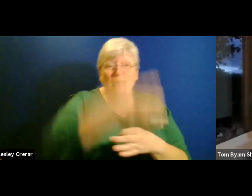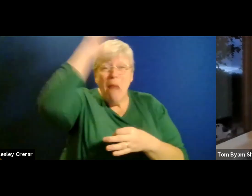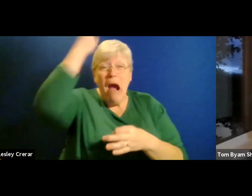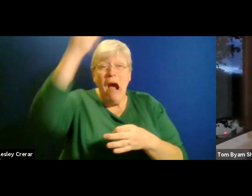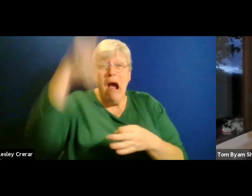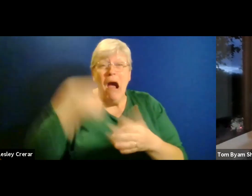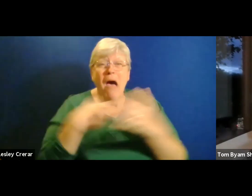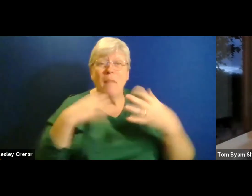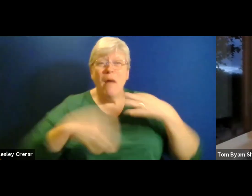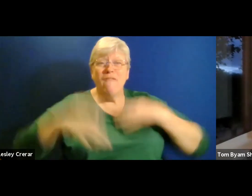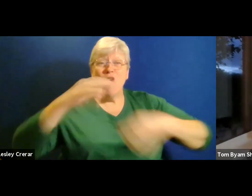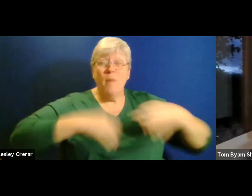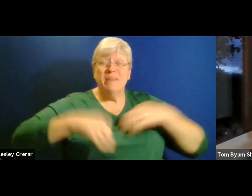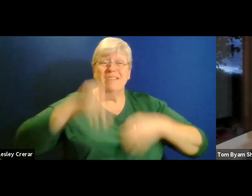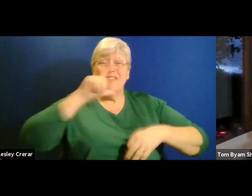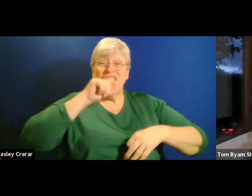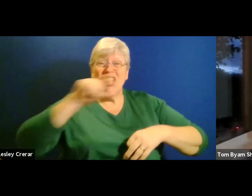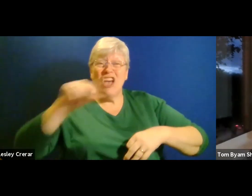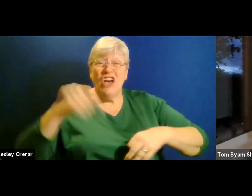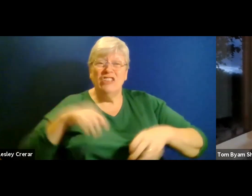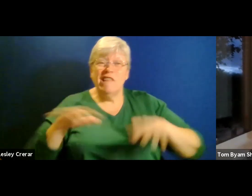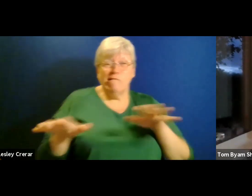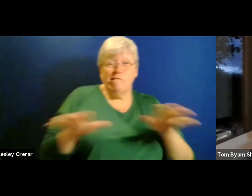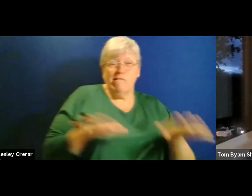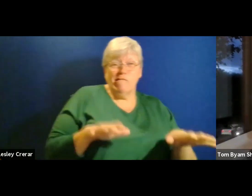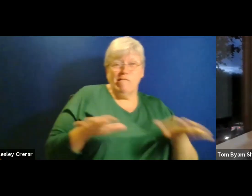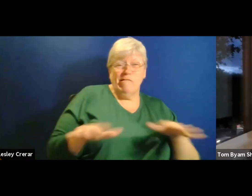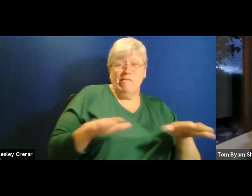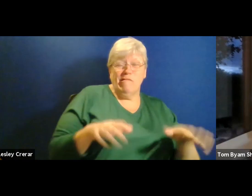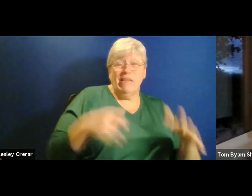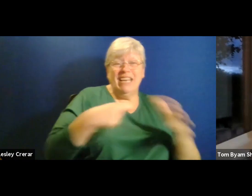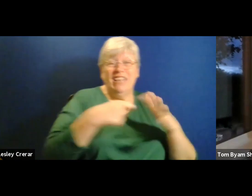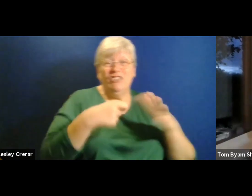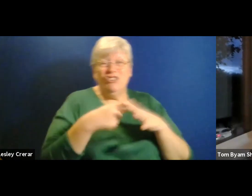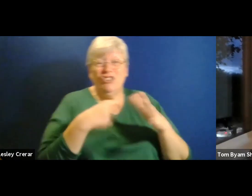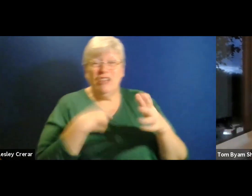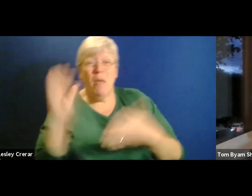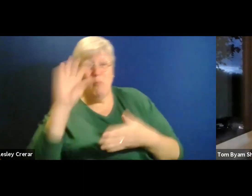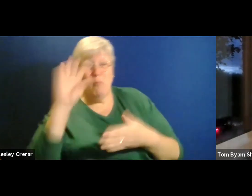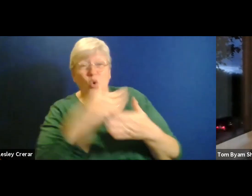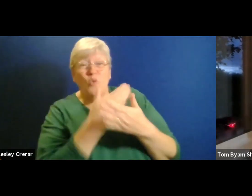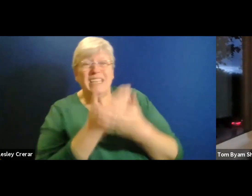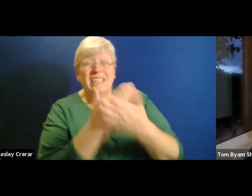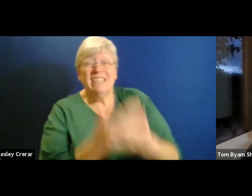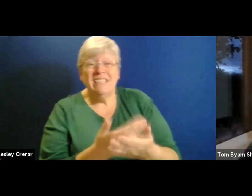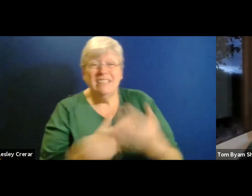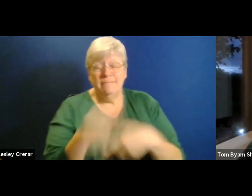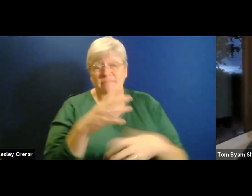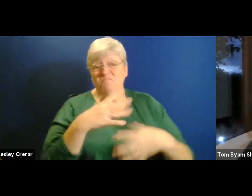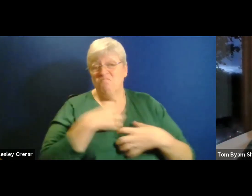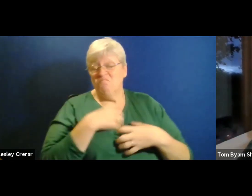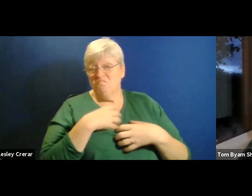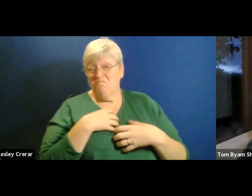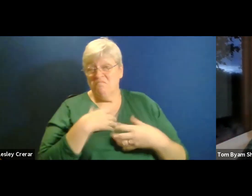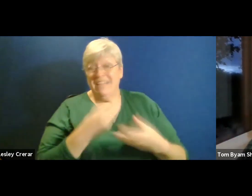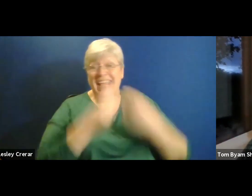seagulls, the metamodern swagger of pigeon prosists. For those queasy about consuming animals, don't